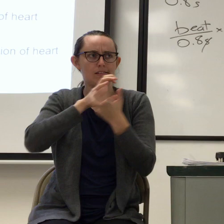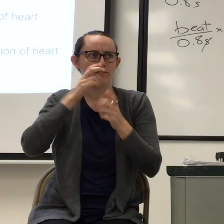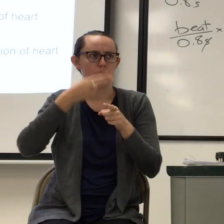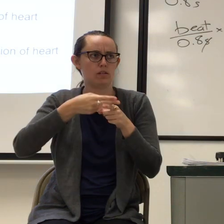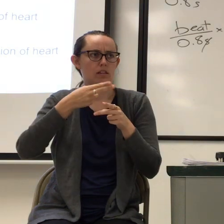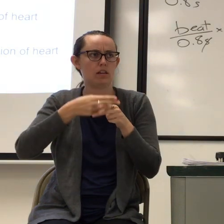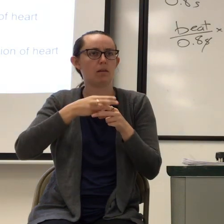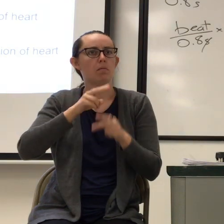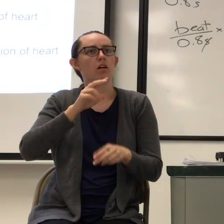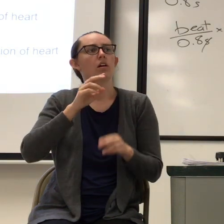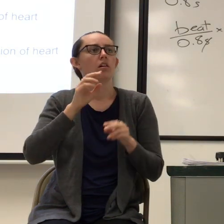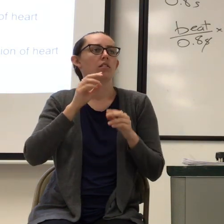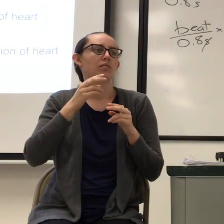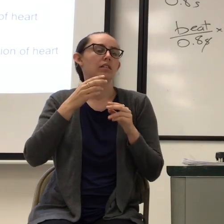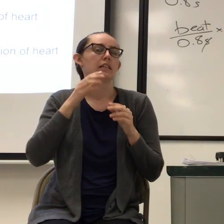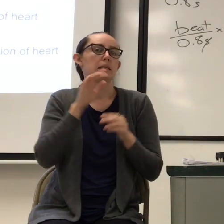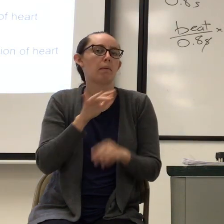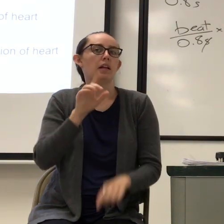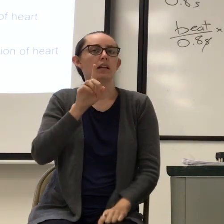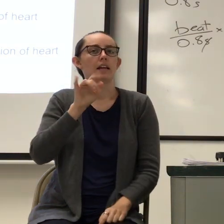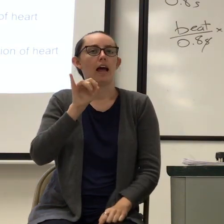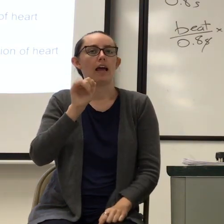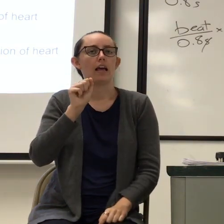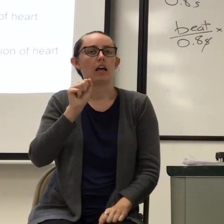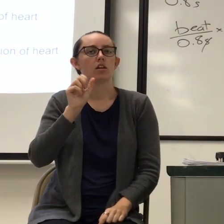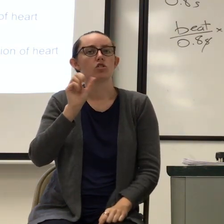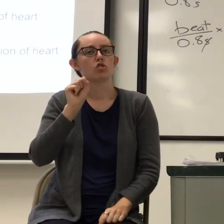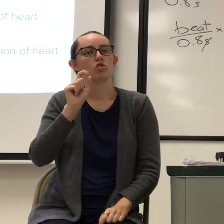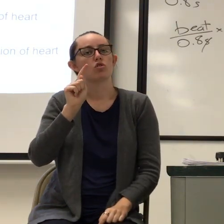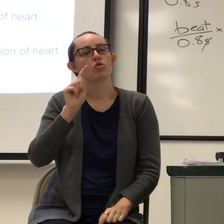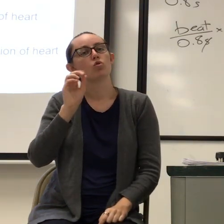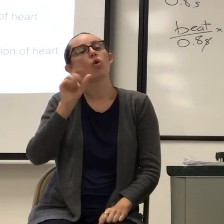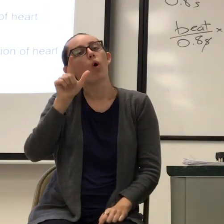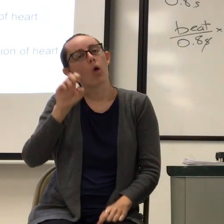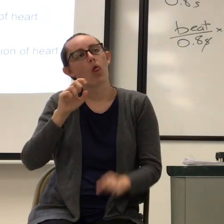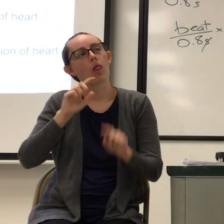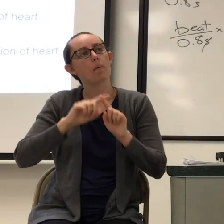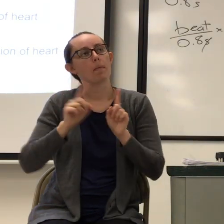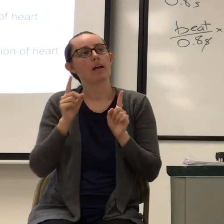It's spelled diastole, but it's pronounced diastole